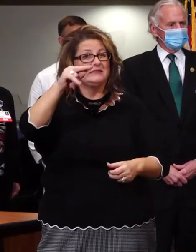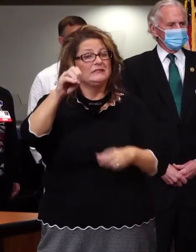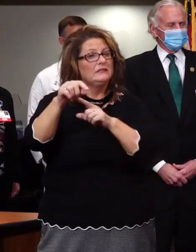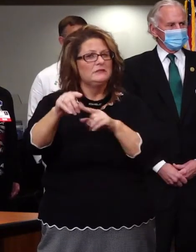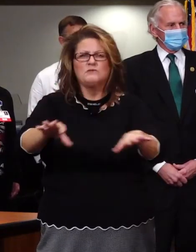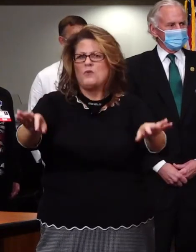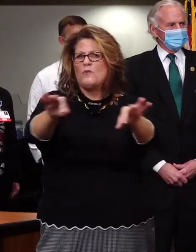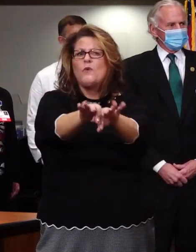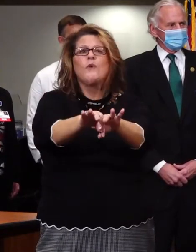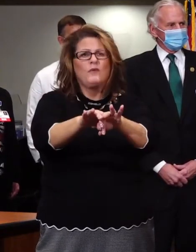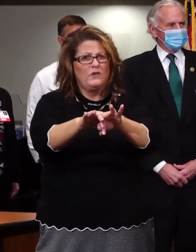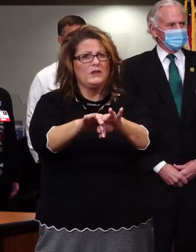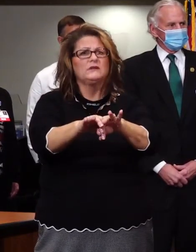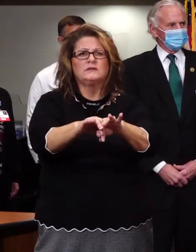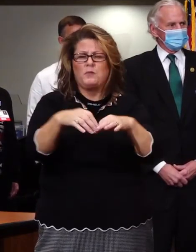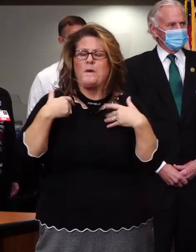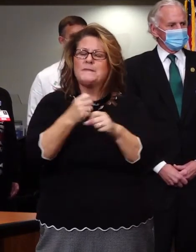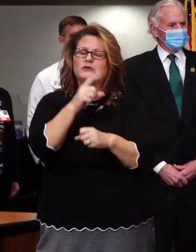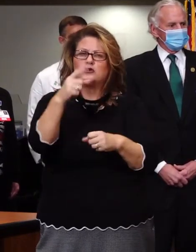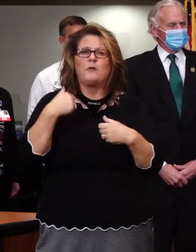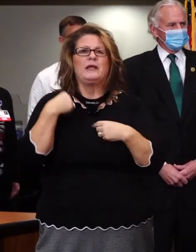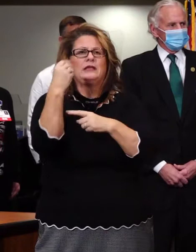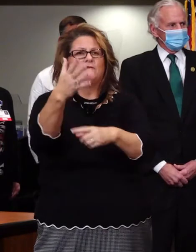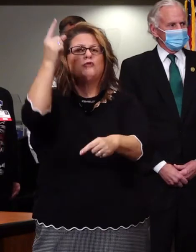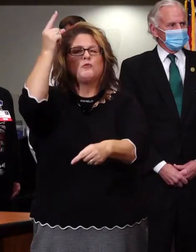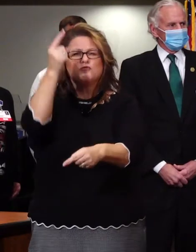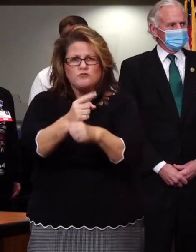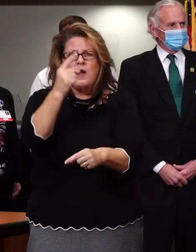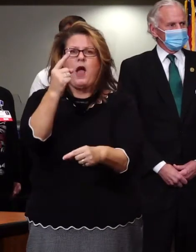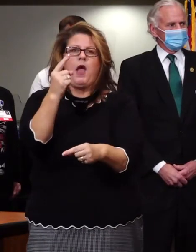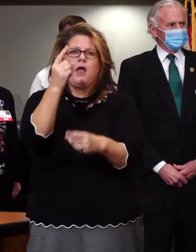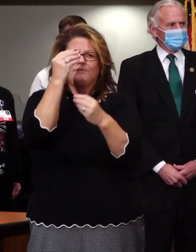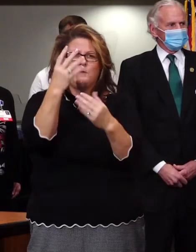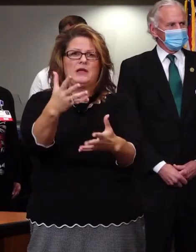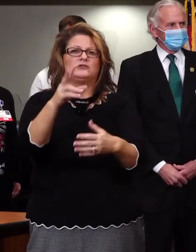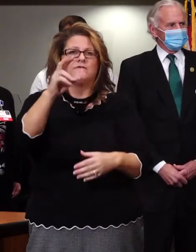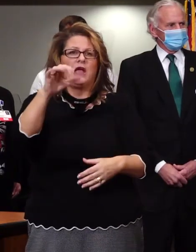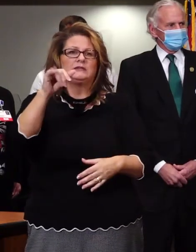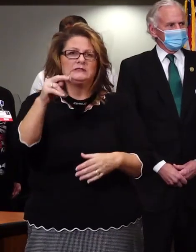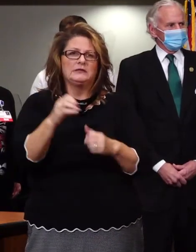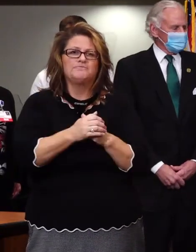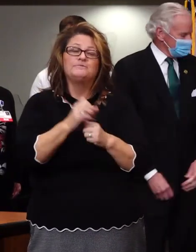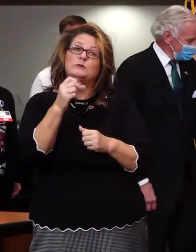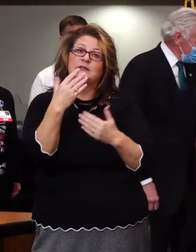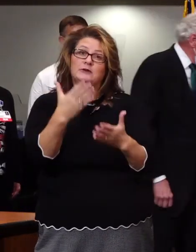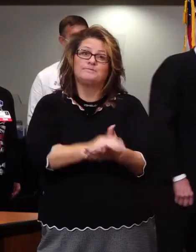the most current and factual vaccine information available for South Carolinians as we can. Thank